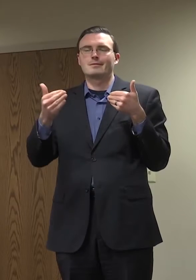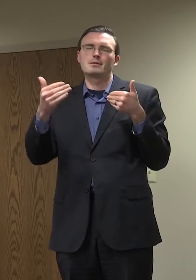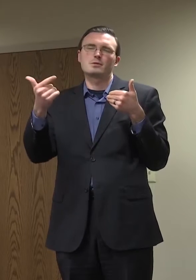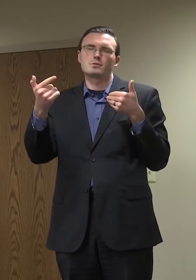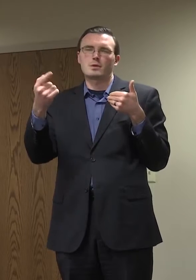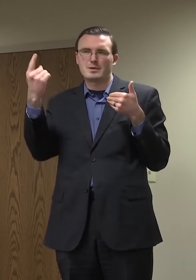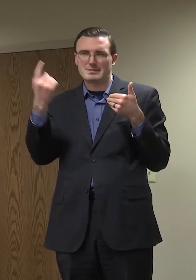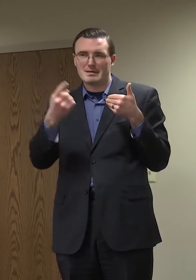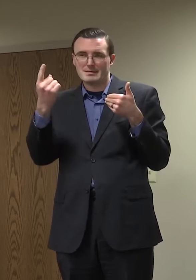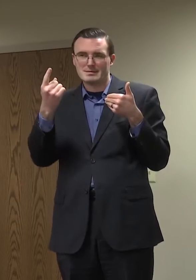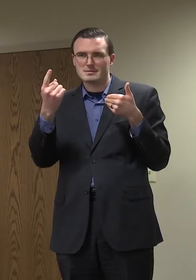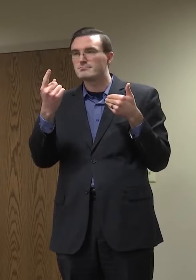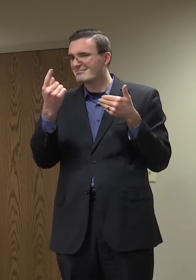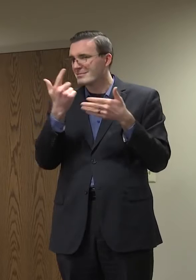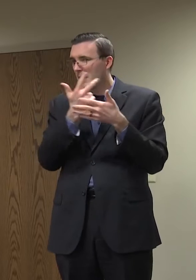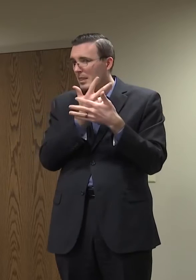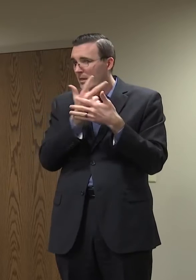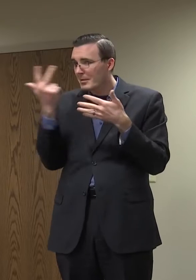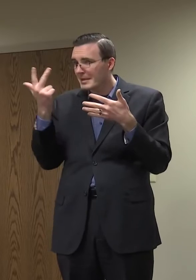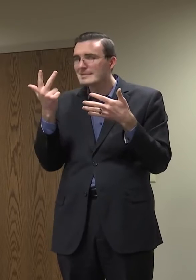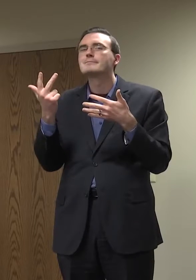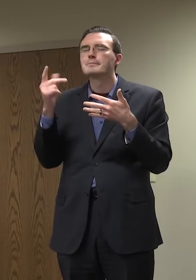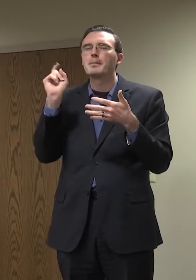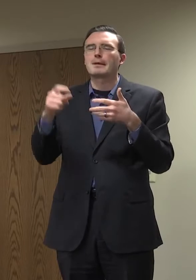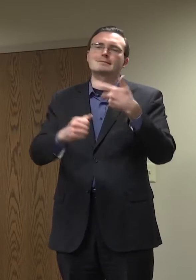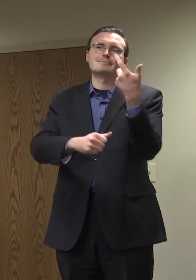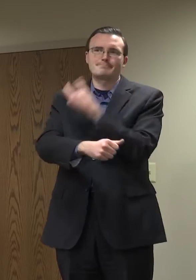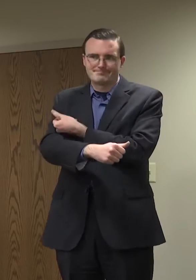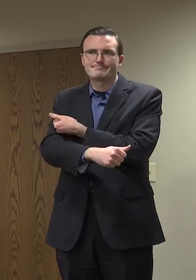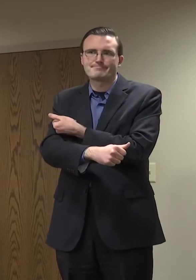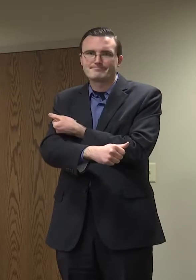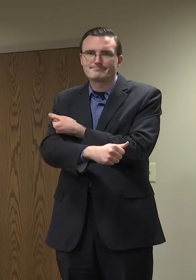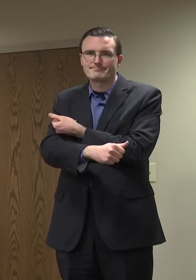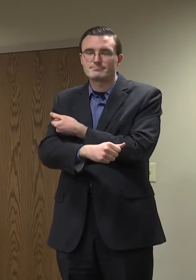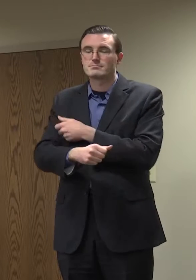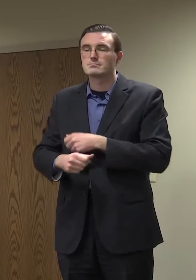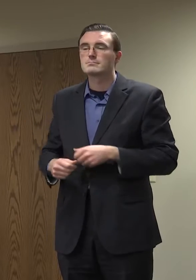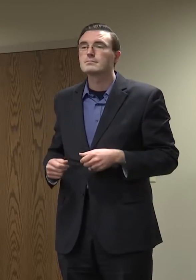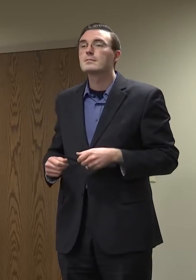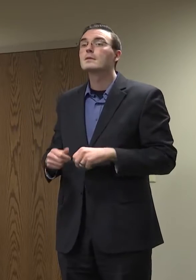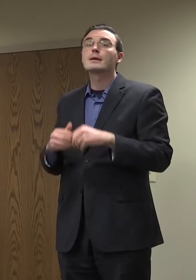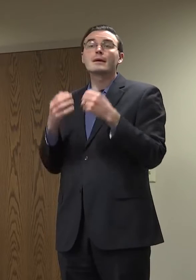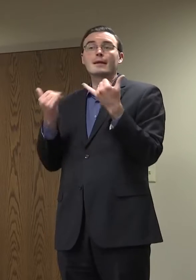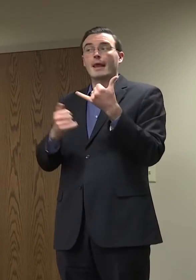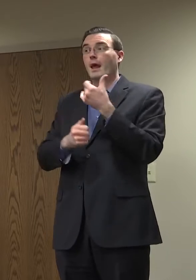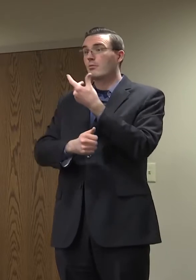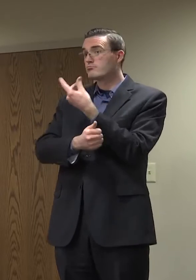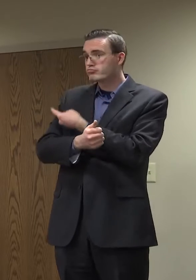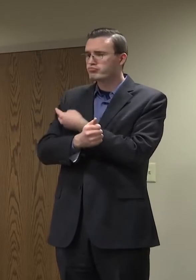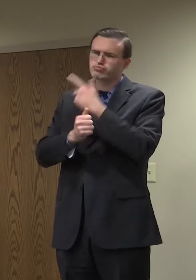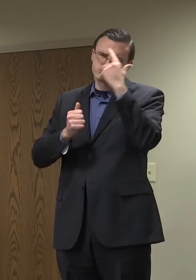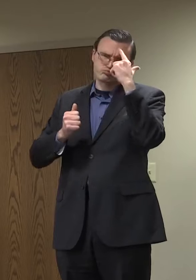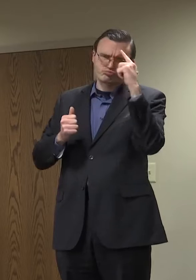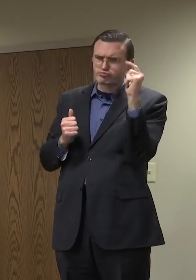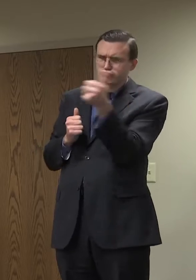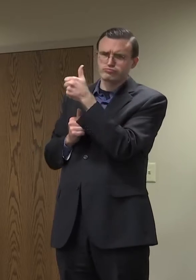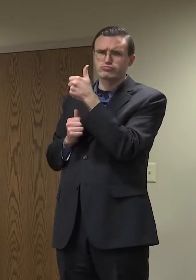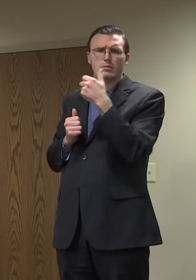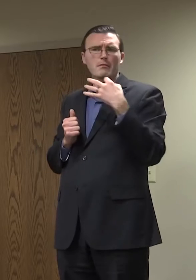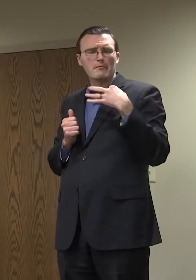days or 3 weeks apart. At this time, vaccination is voluntary, and it does require the consent of the